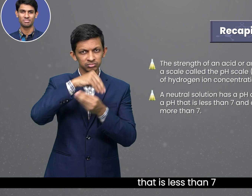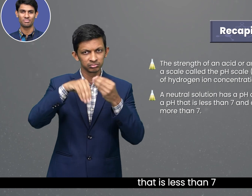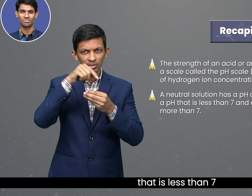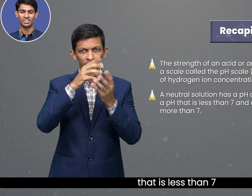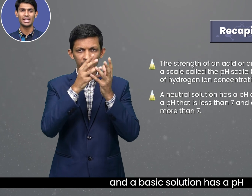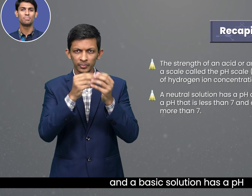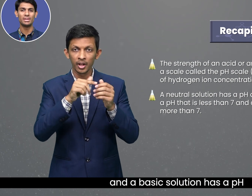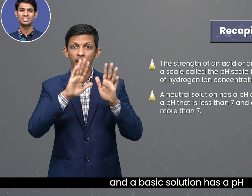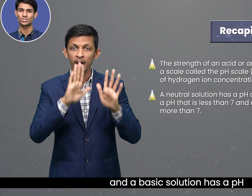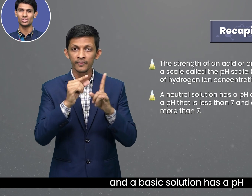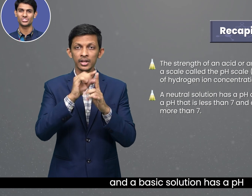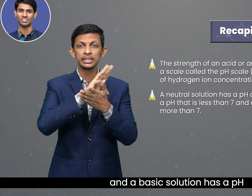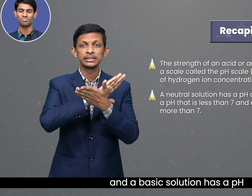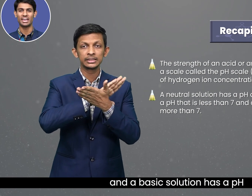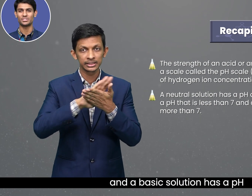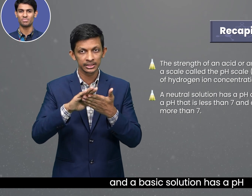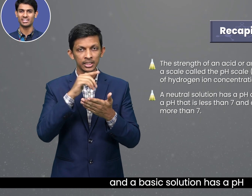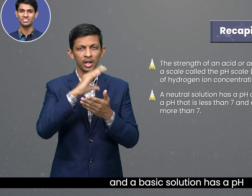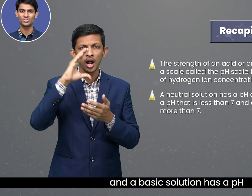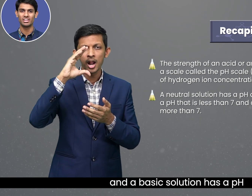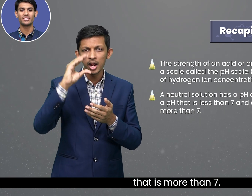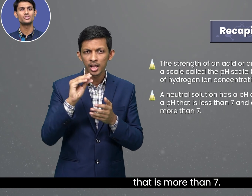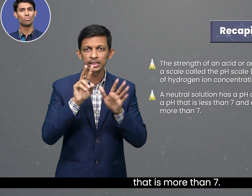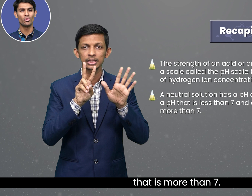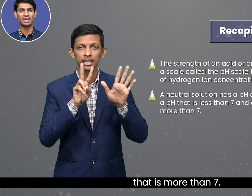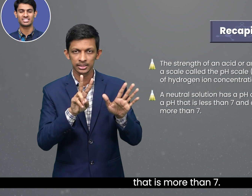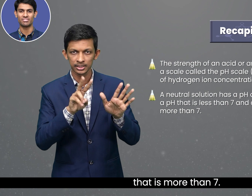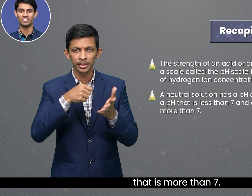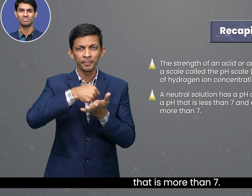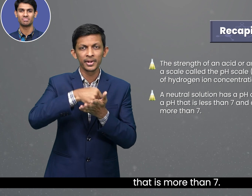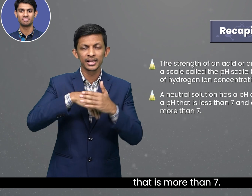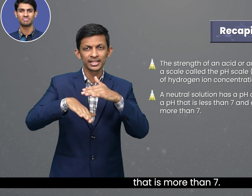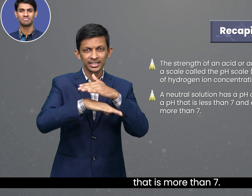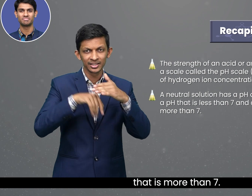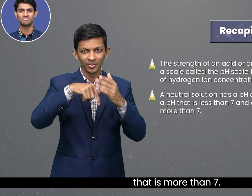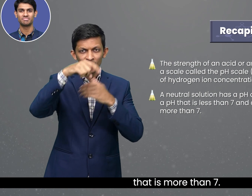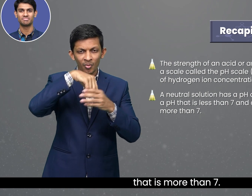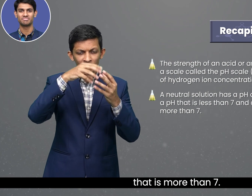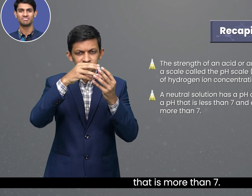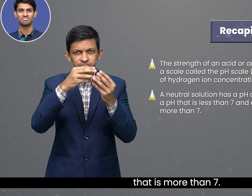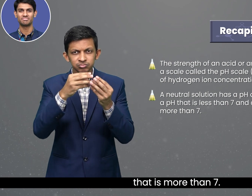7, and a basic solution has a pH that is more than 7.